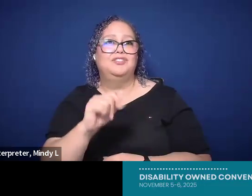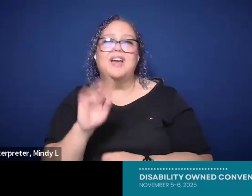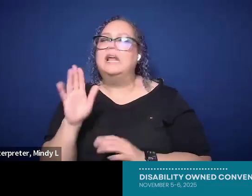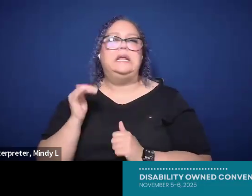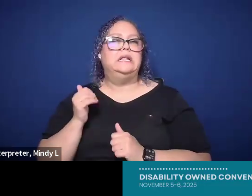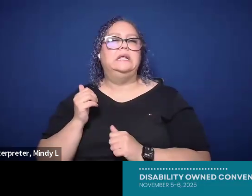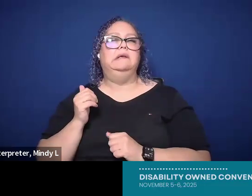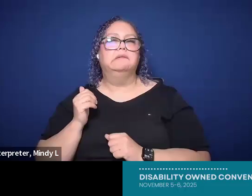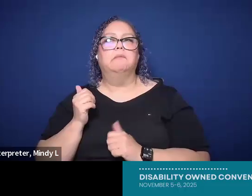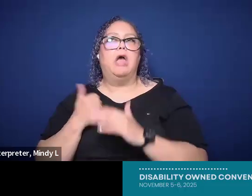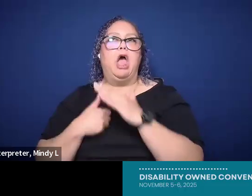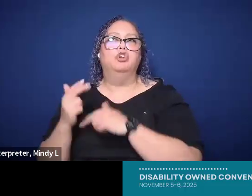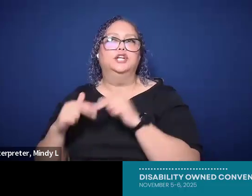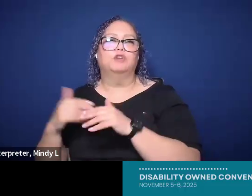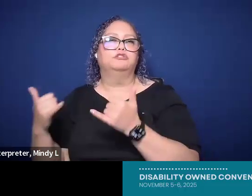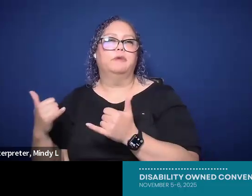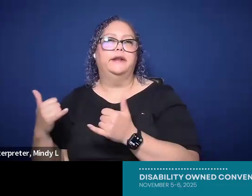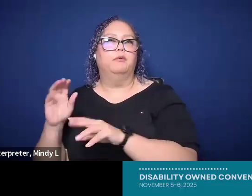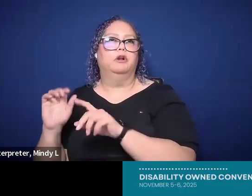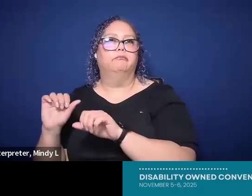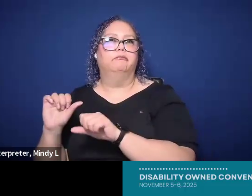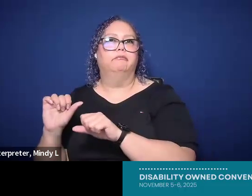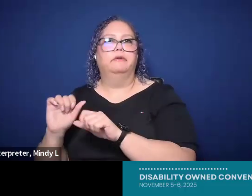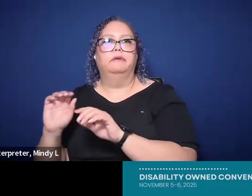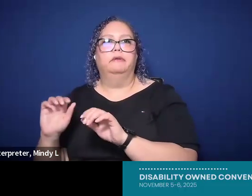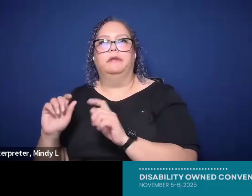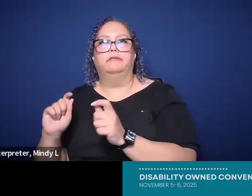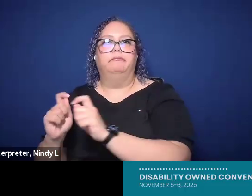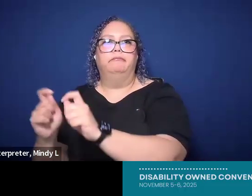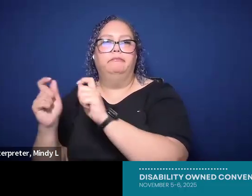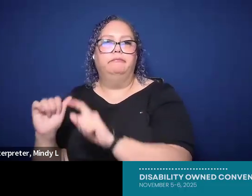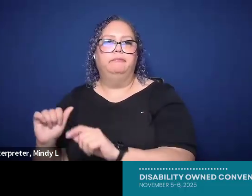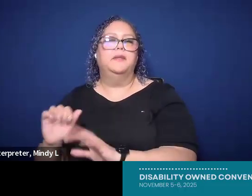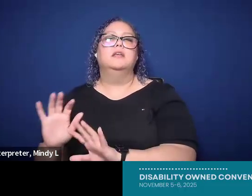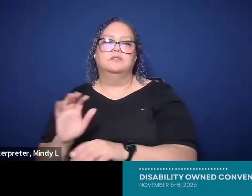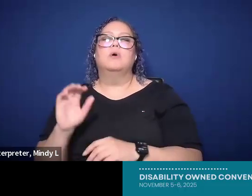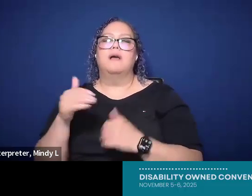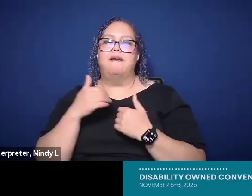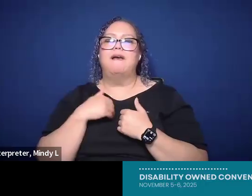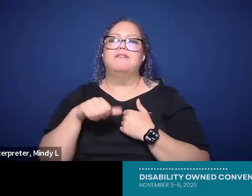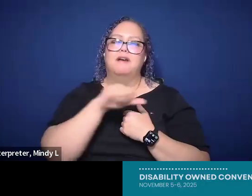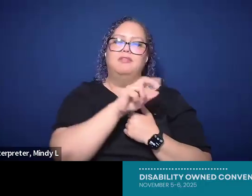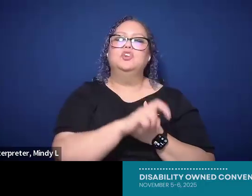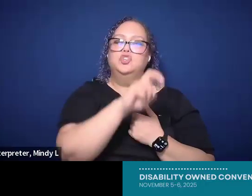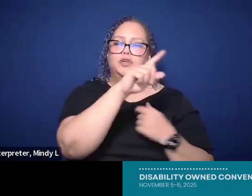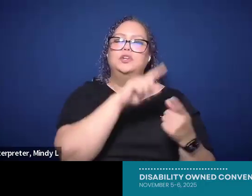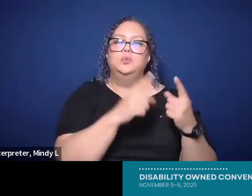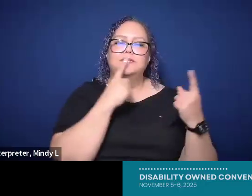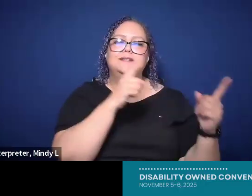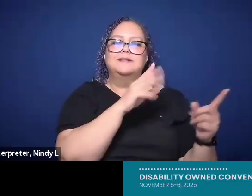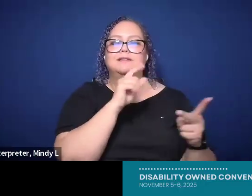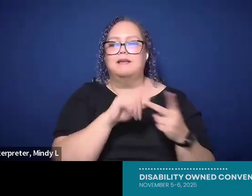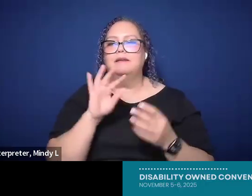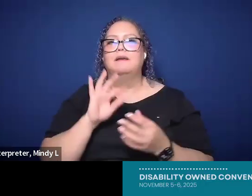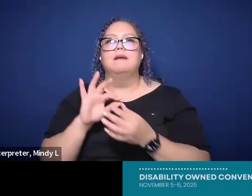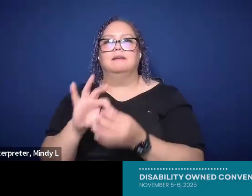there. So if you're looking for more, I did put the Journey to Success link and the connected ghostwriting link in the chat for my business and the nonprofit. So